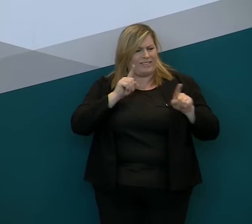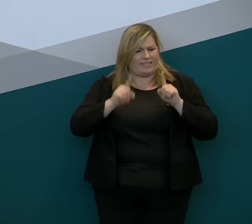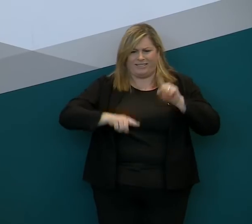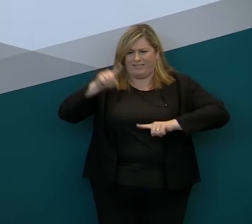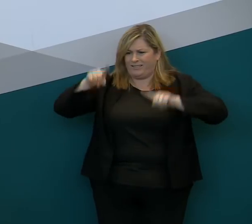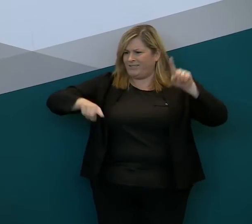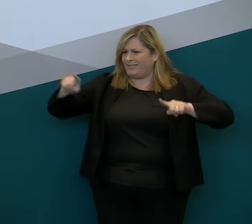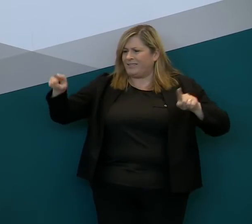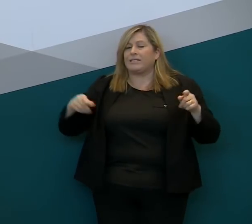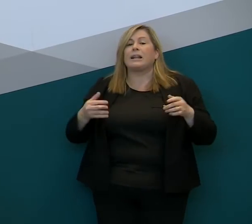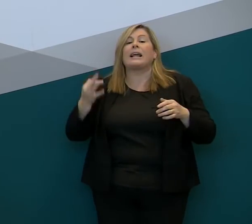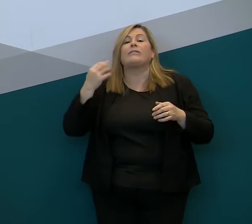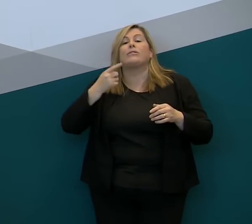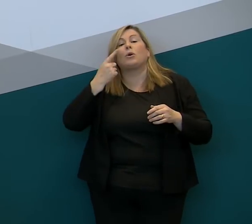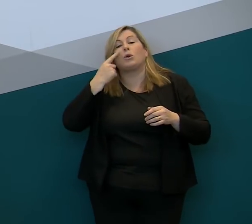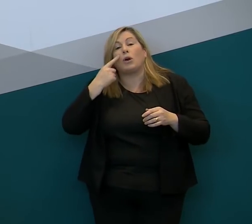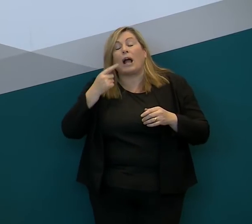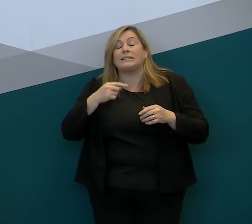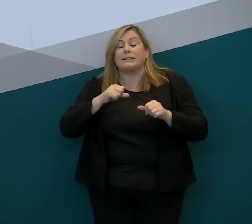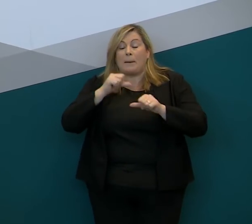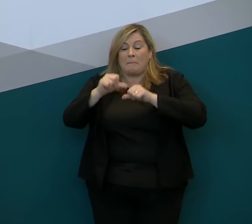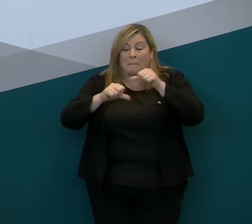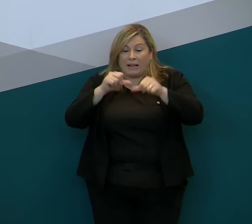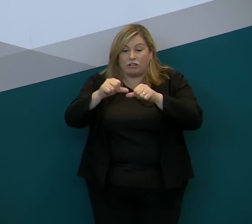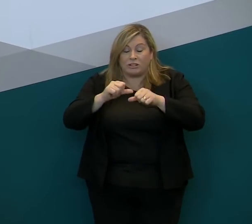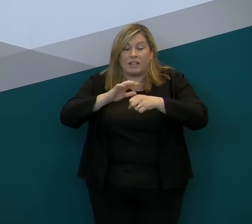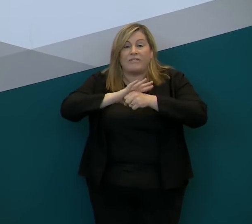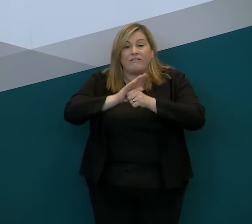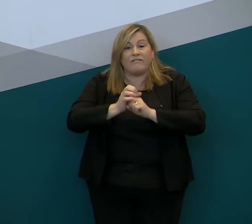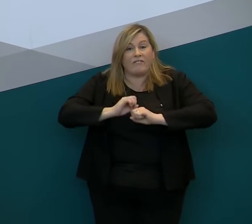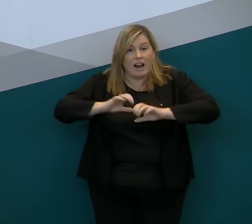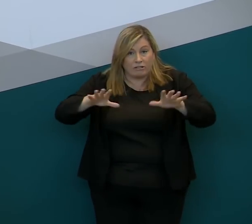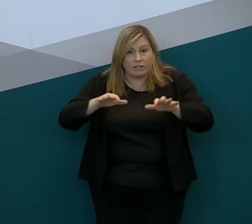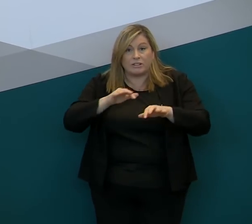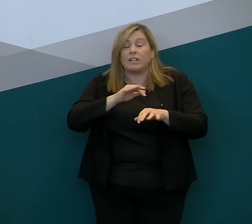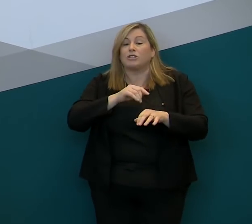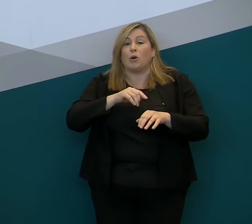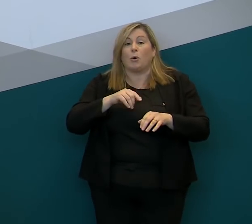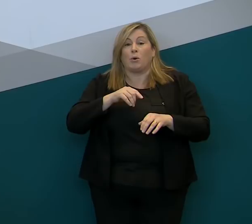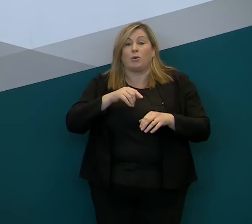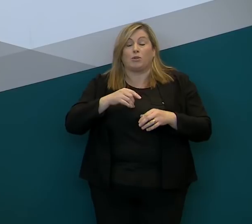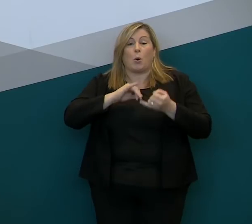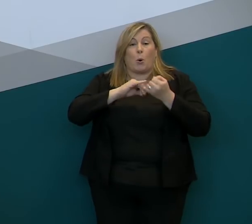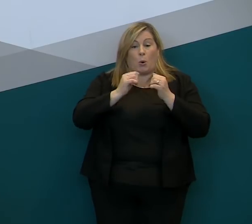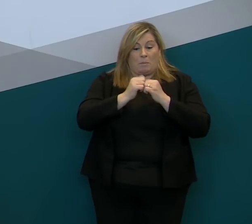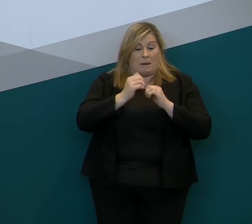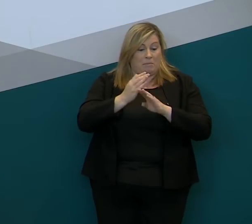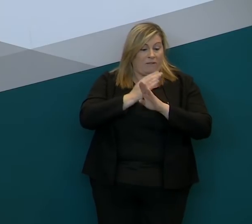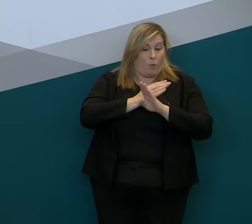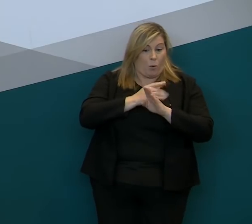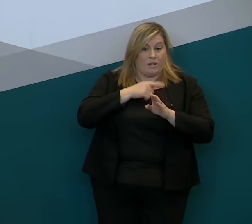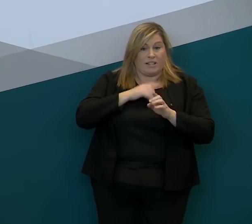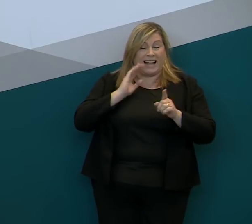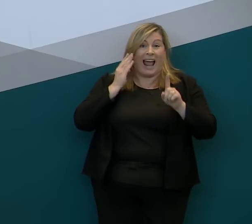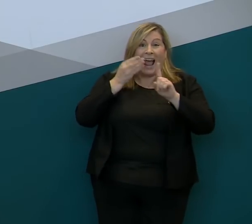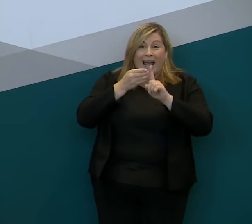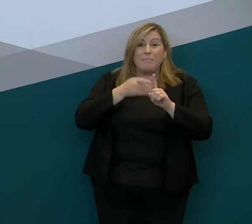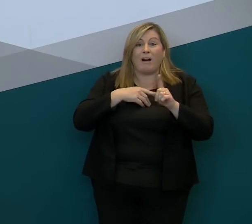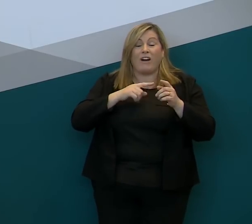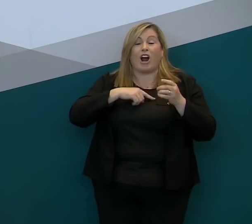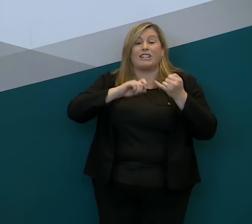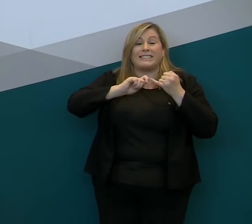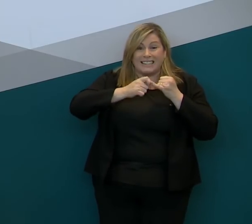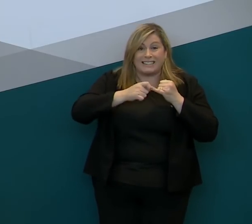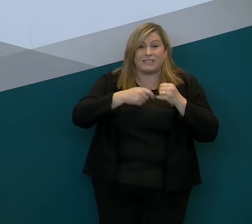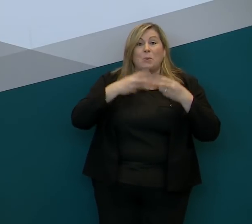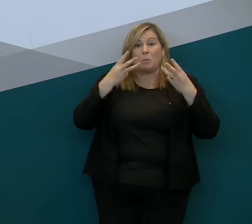the virus in our society, it's gone from being the contact tracing exercise, which is the whole purpose, which is of the testing to trigger that and